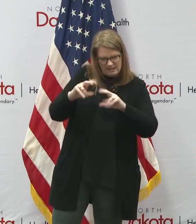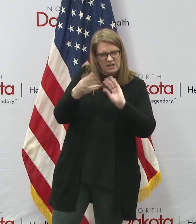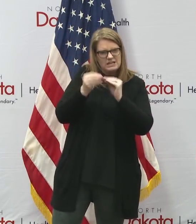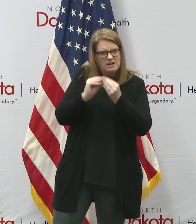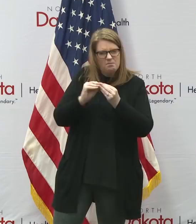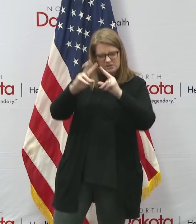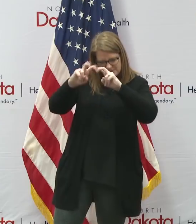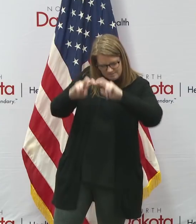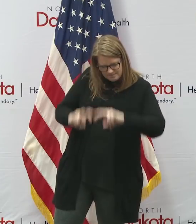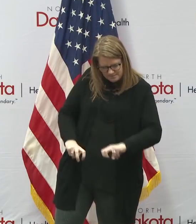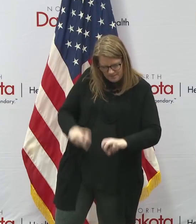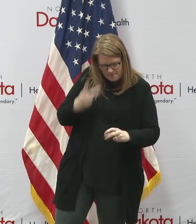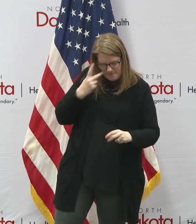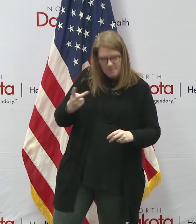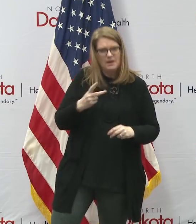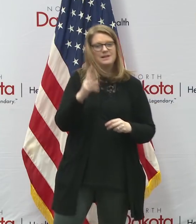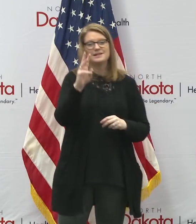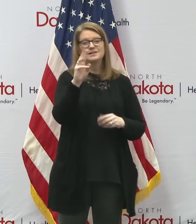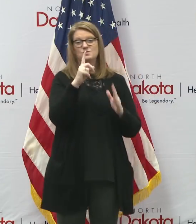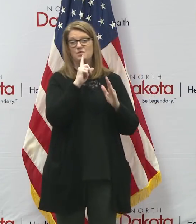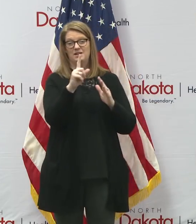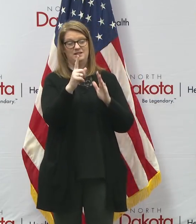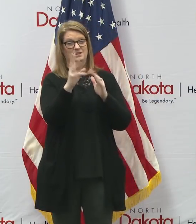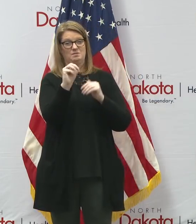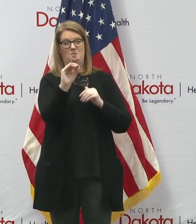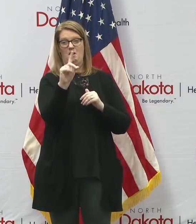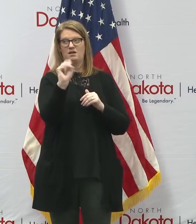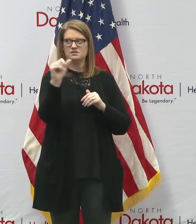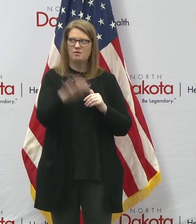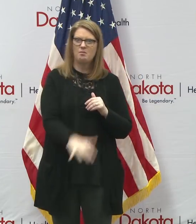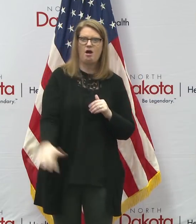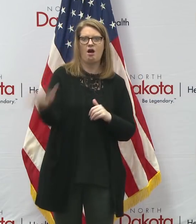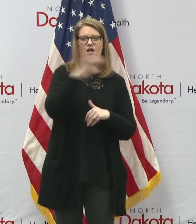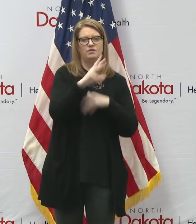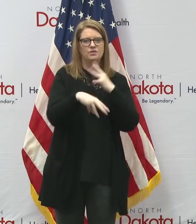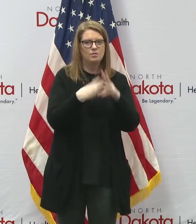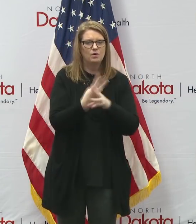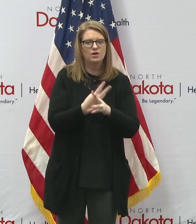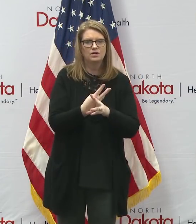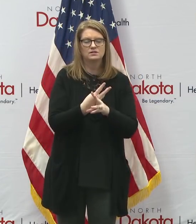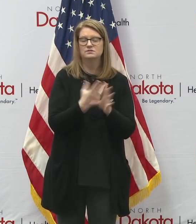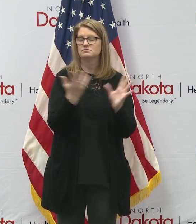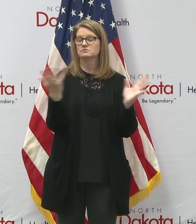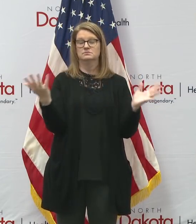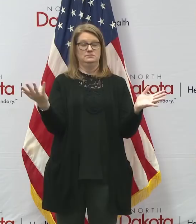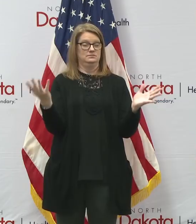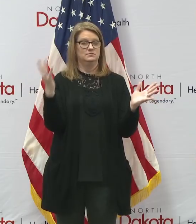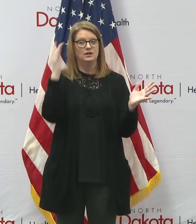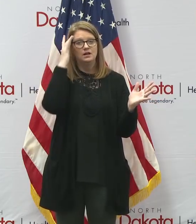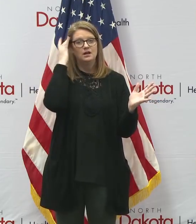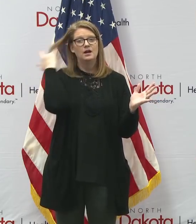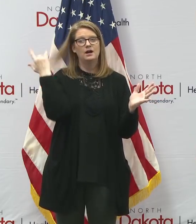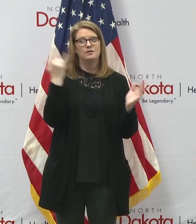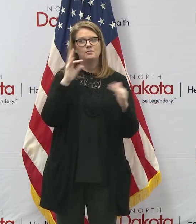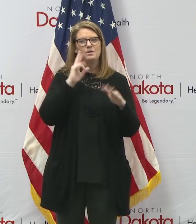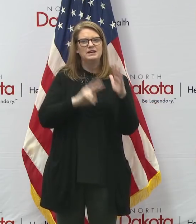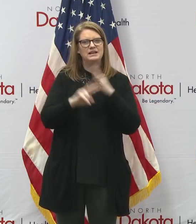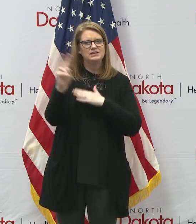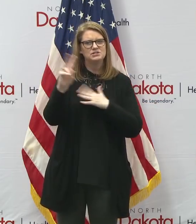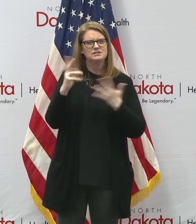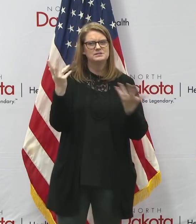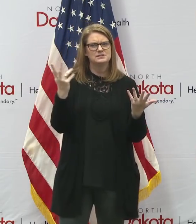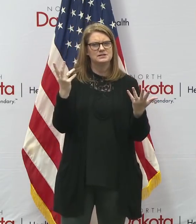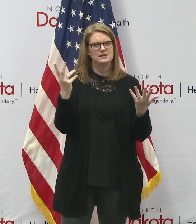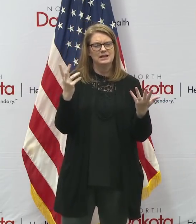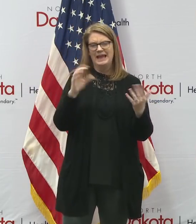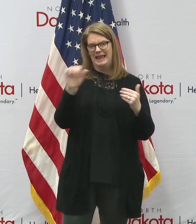be data-driven. There's models from all over the world. They are very wildly in terms of what they think their predictions are,